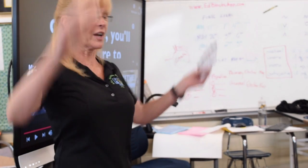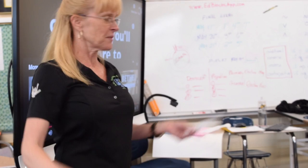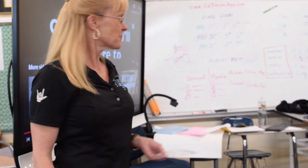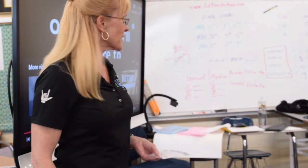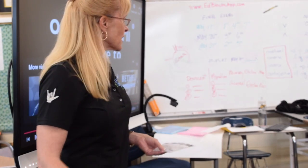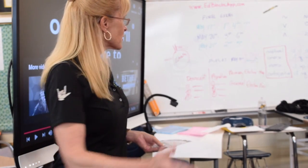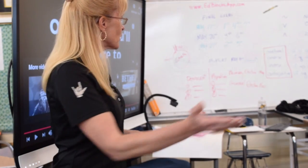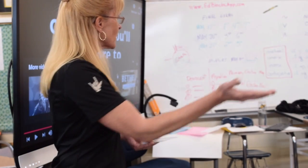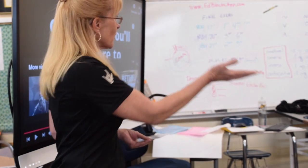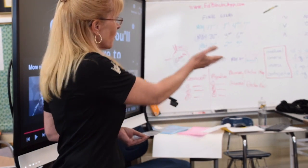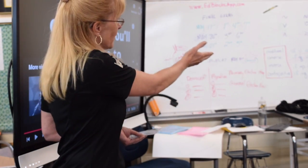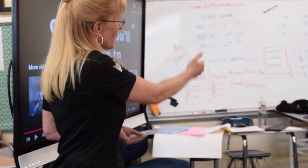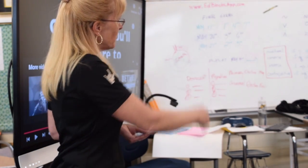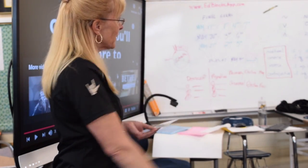Okay, so you can go over there and pick.